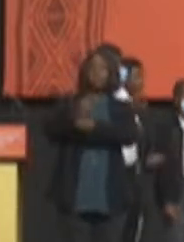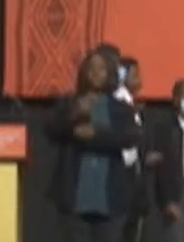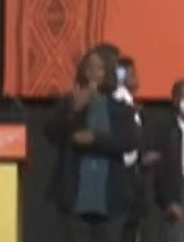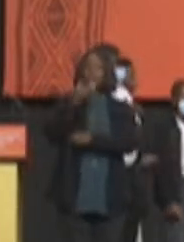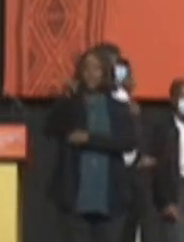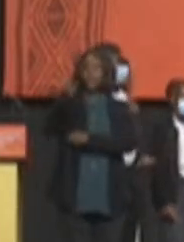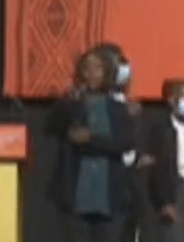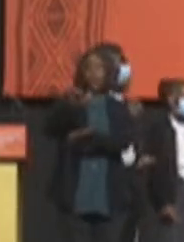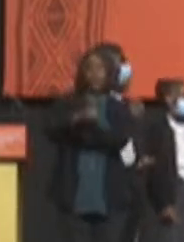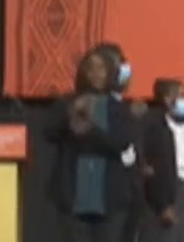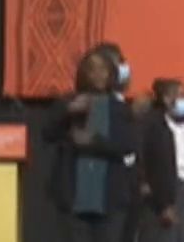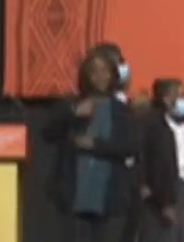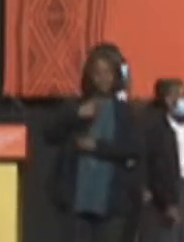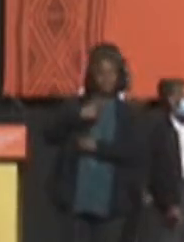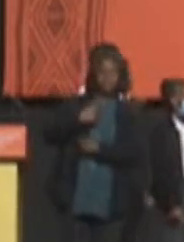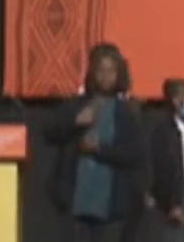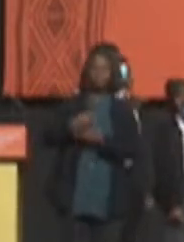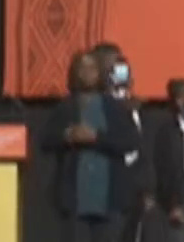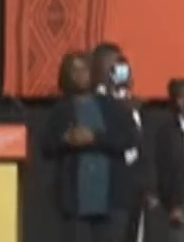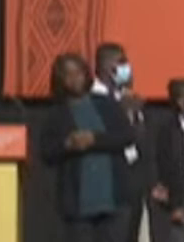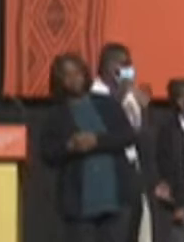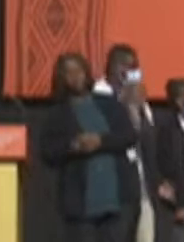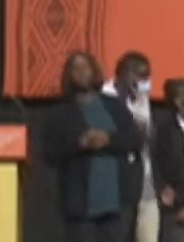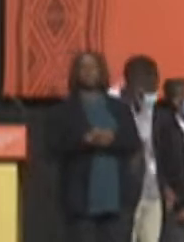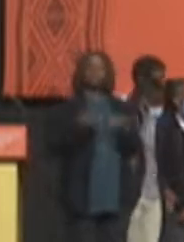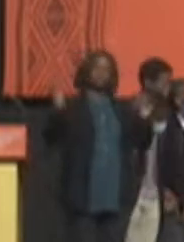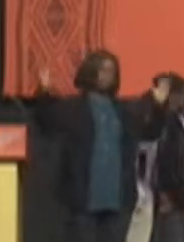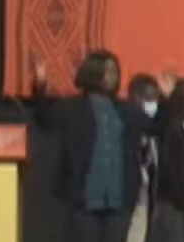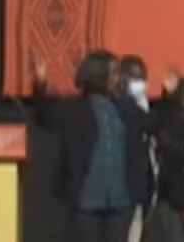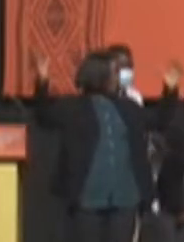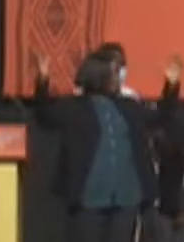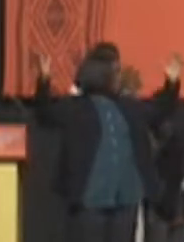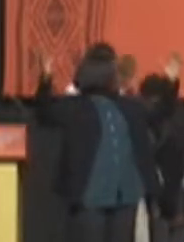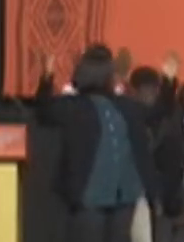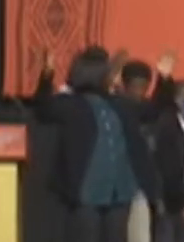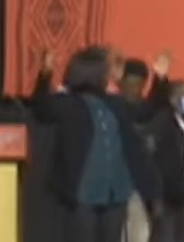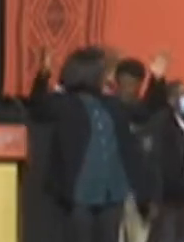For you and me.